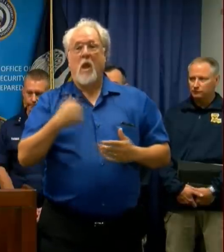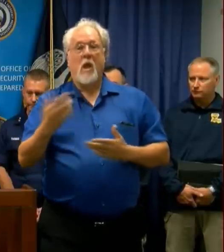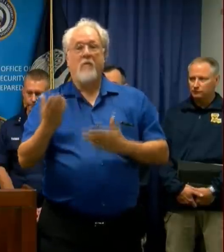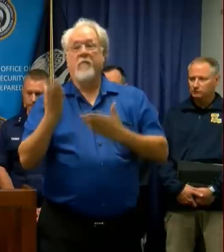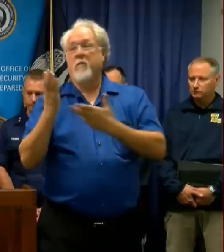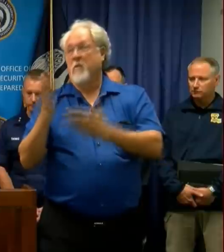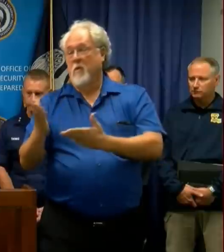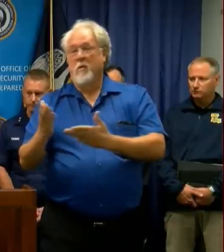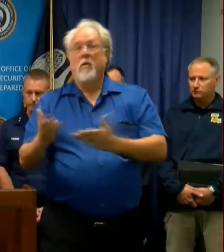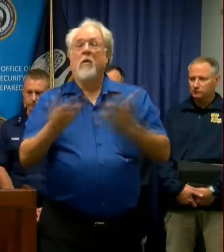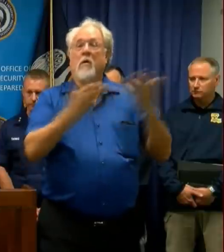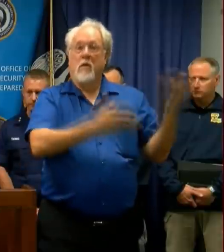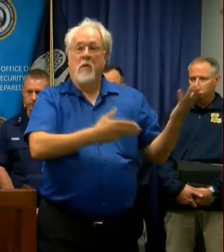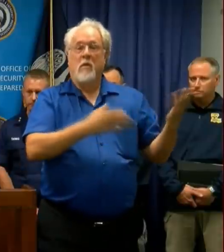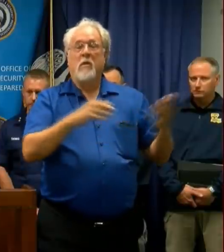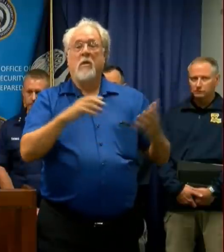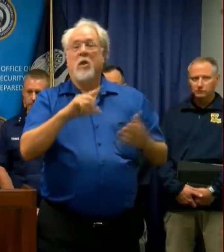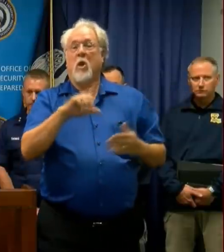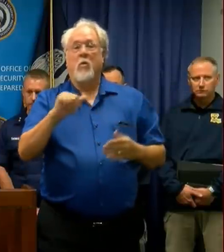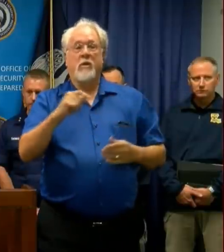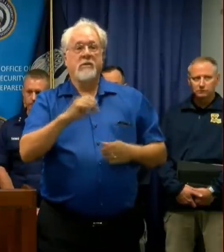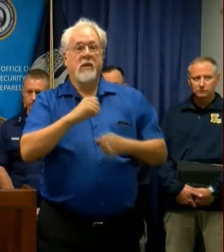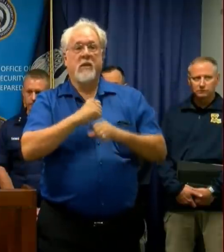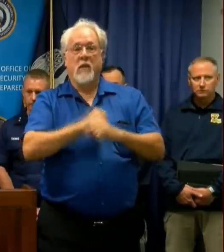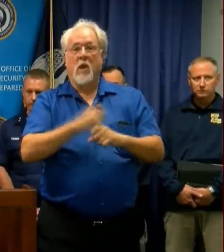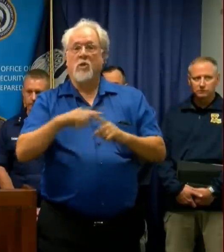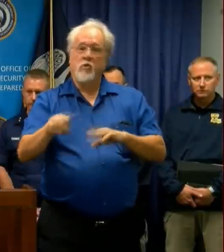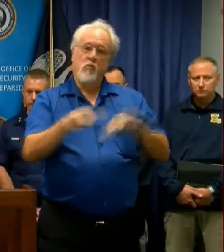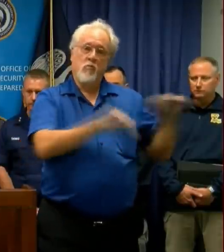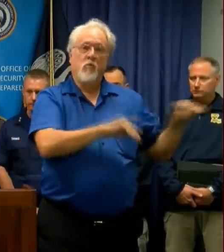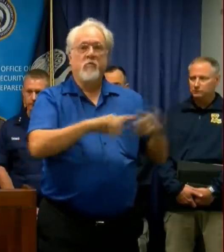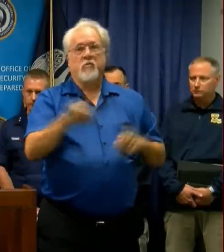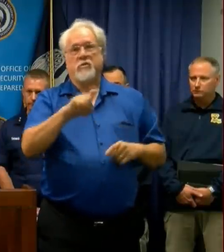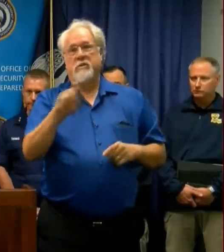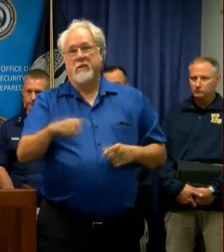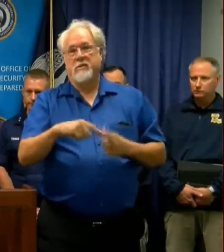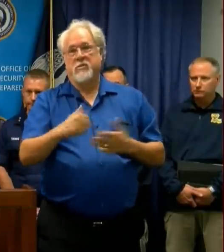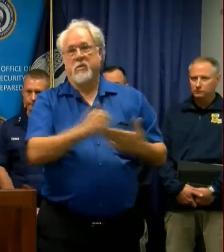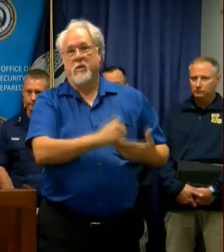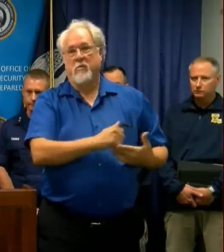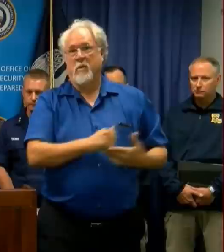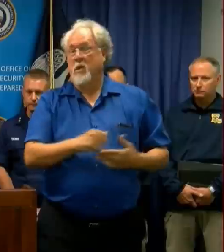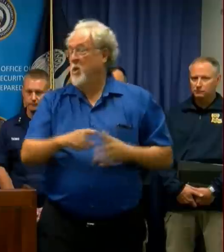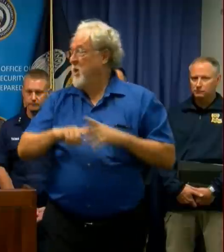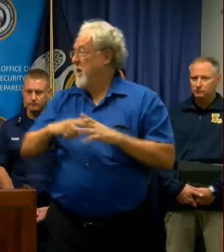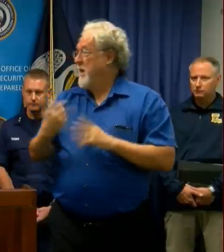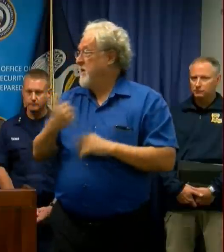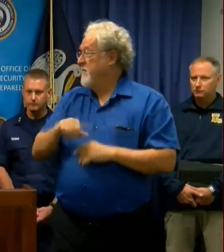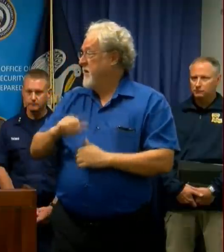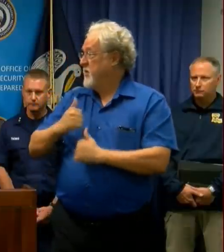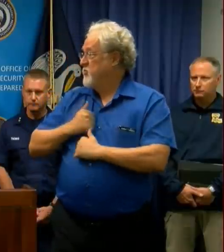offered, the governor's offered the Louisiana Guard, anything that we have can move to Texas to assist them.